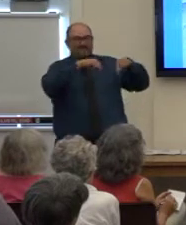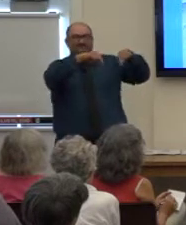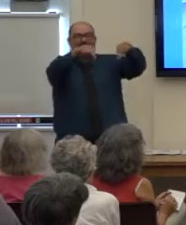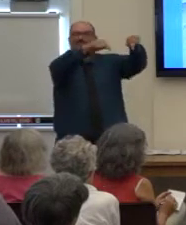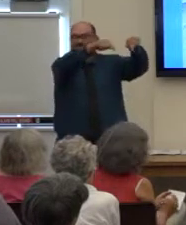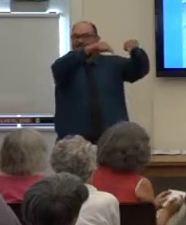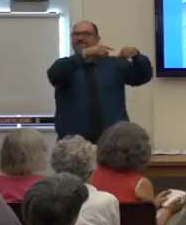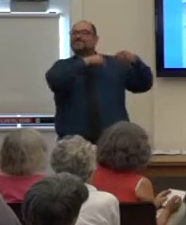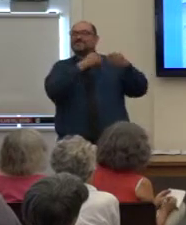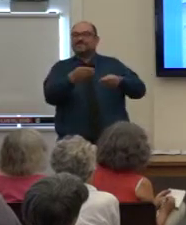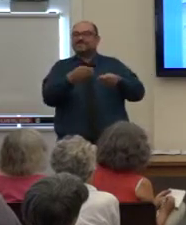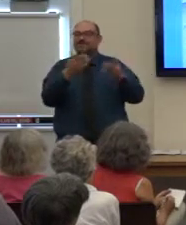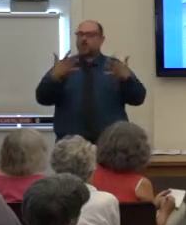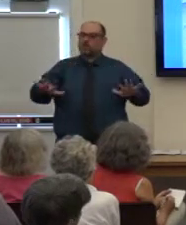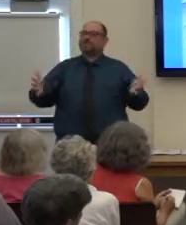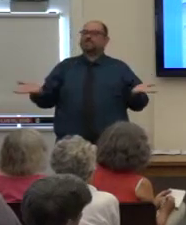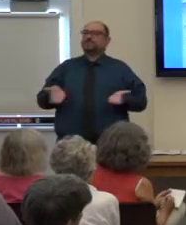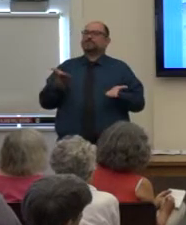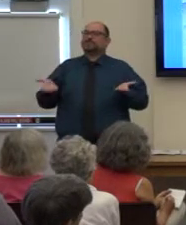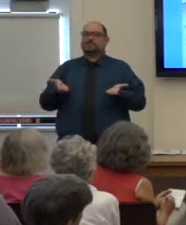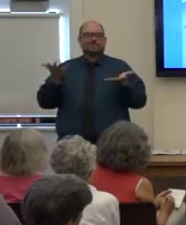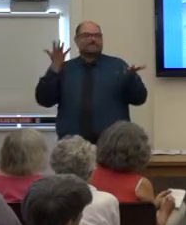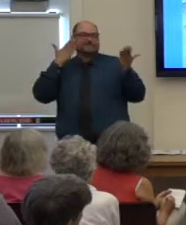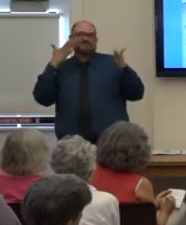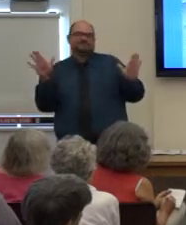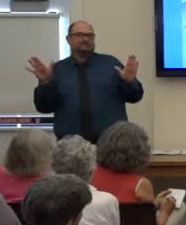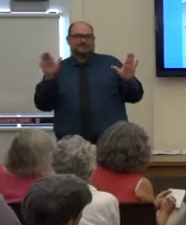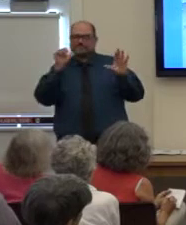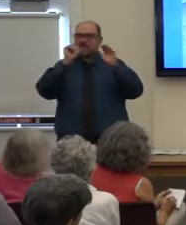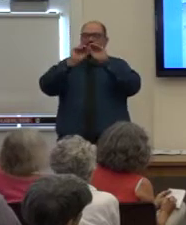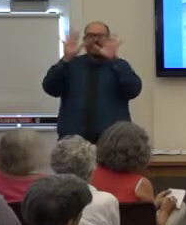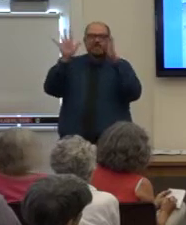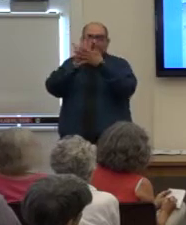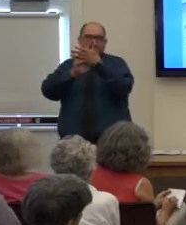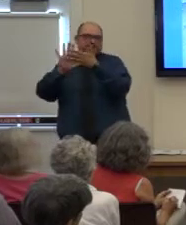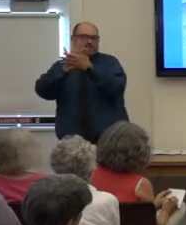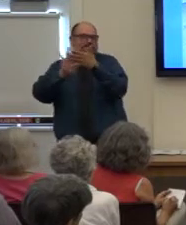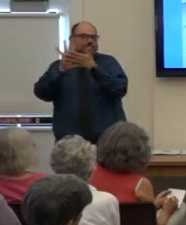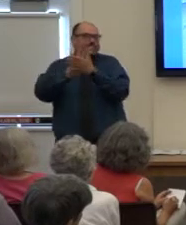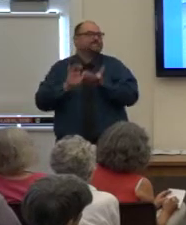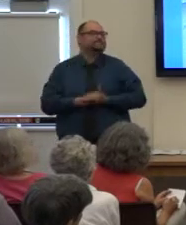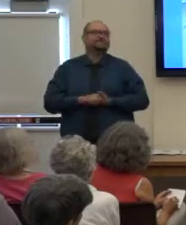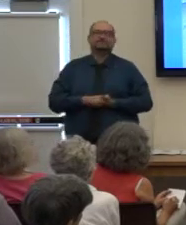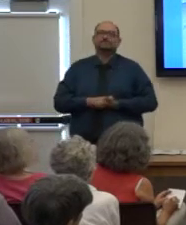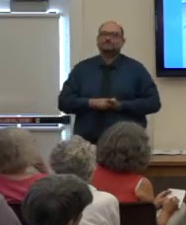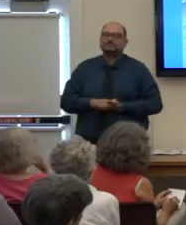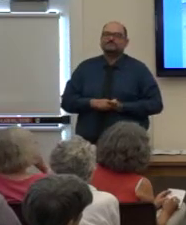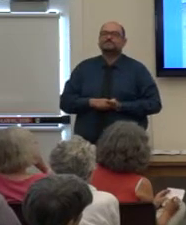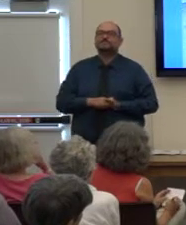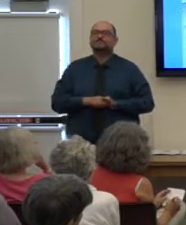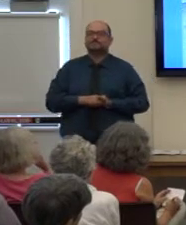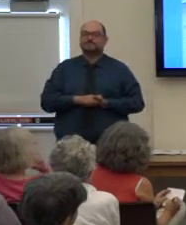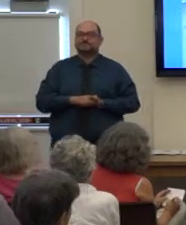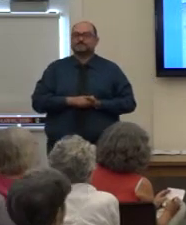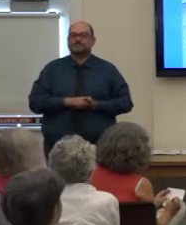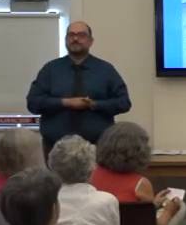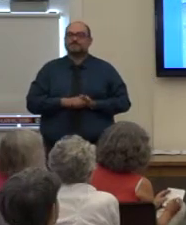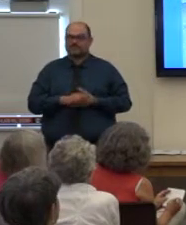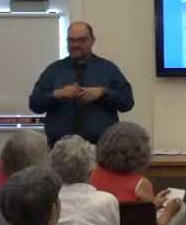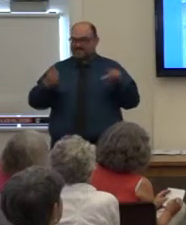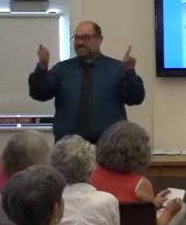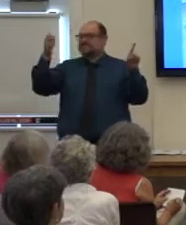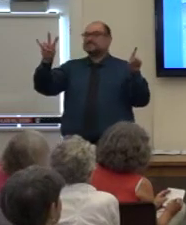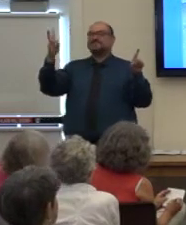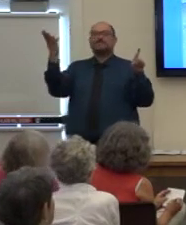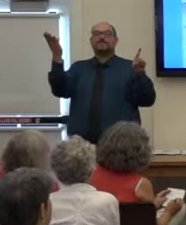existed on the island when Sewell put boot to sand in that day in 1714 and casually noticed